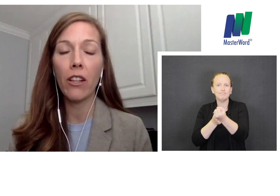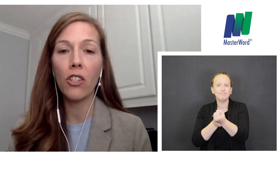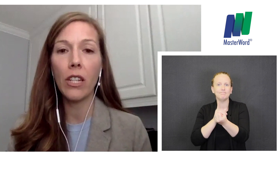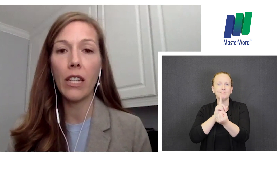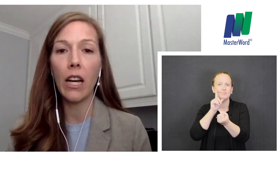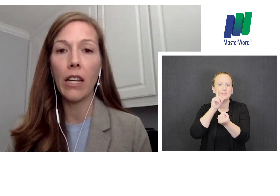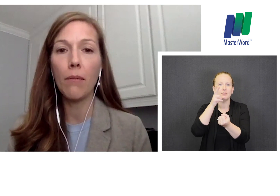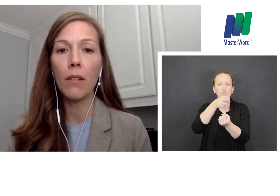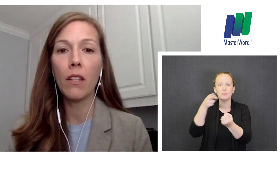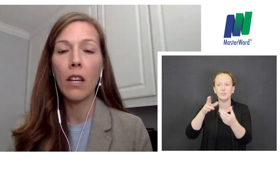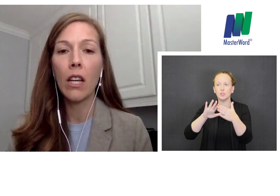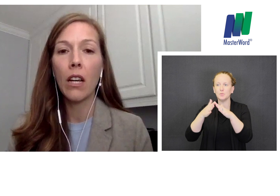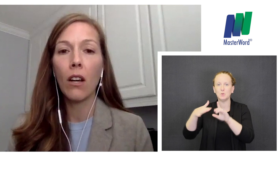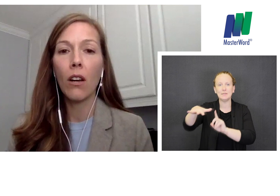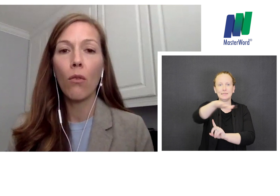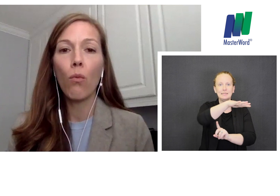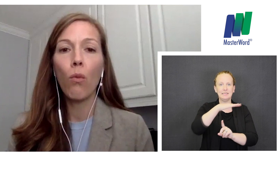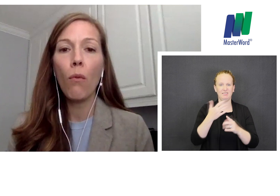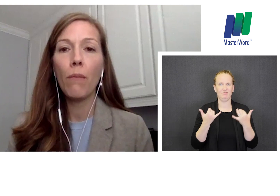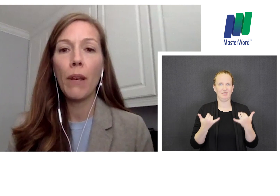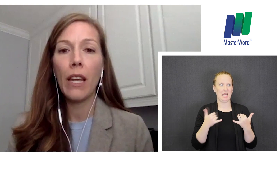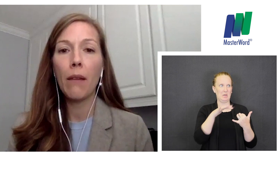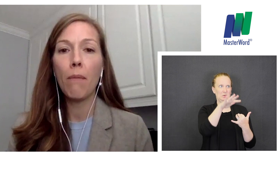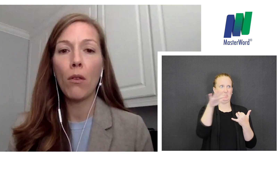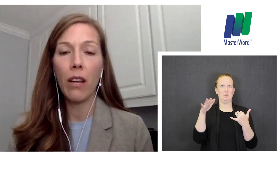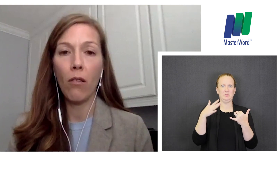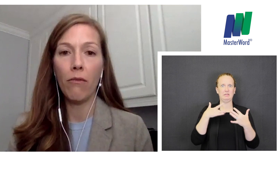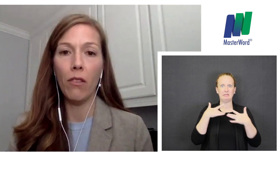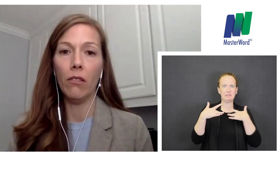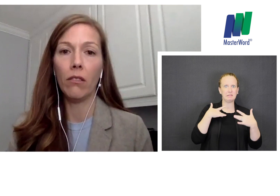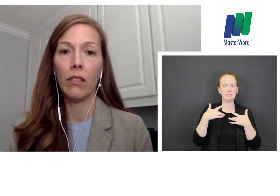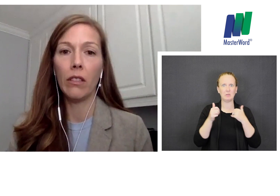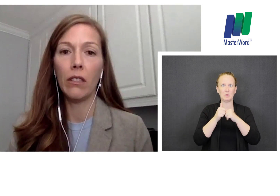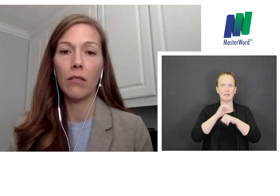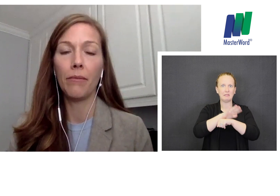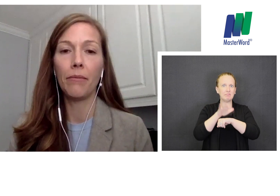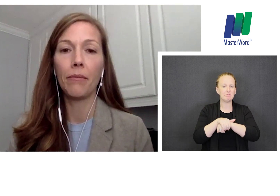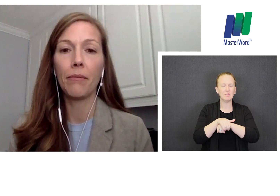these challenging times, what would be most helpful?